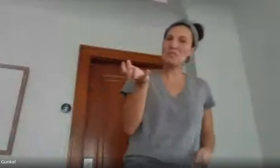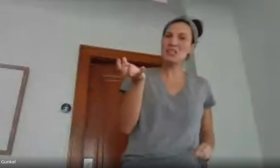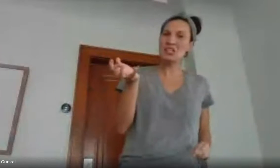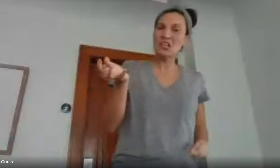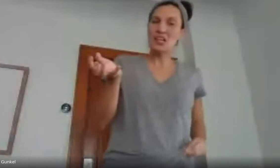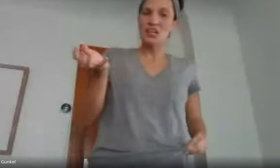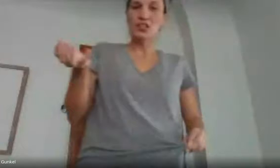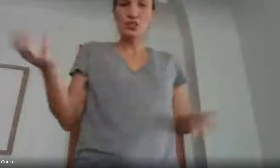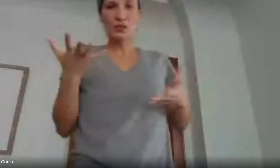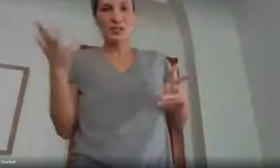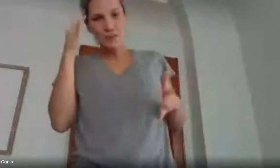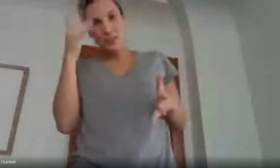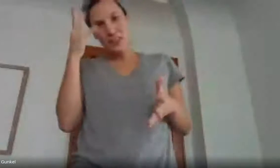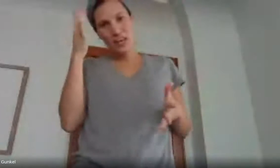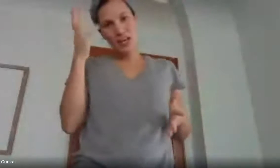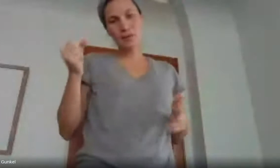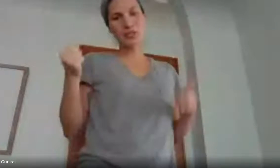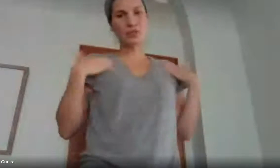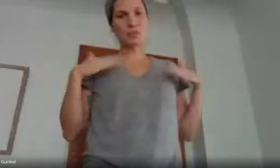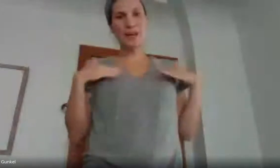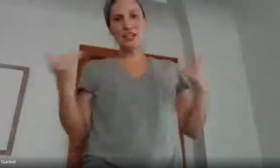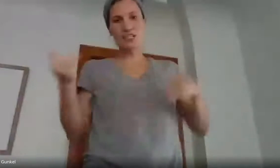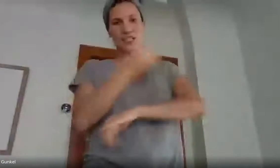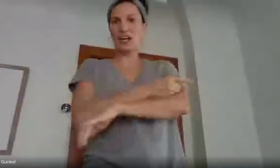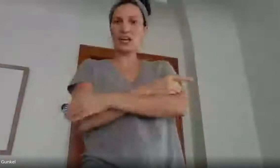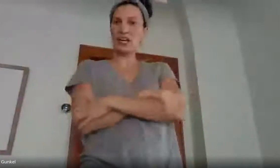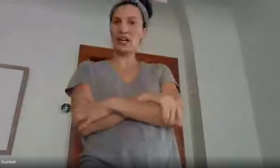warm. So, what do you think we should wear today?